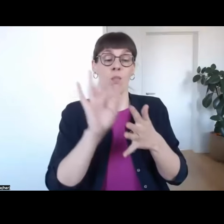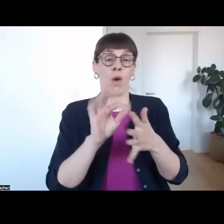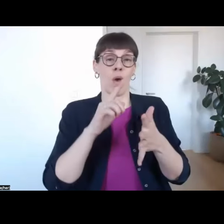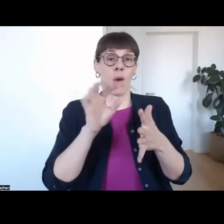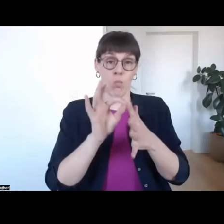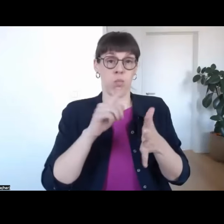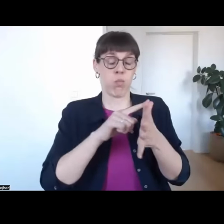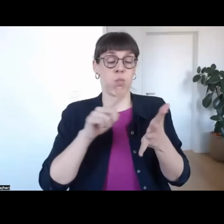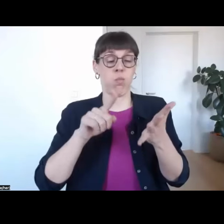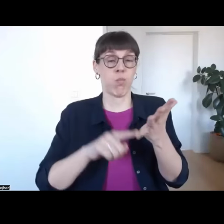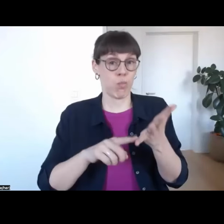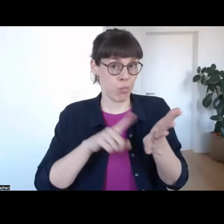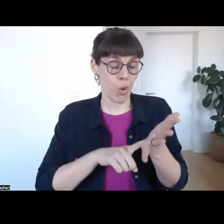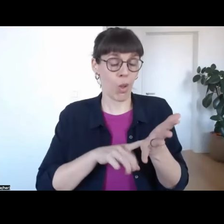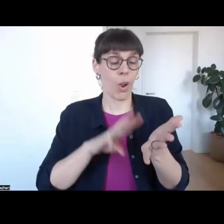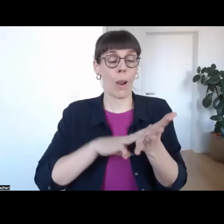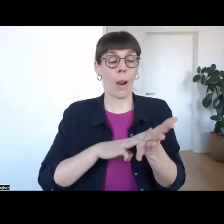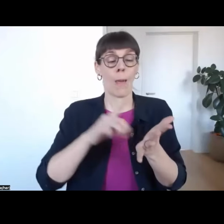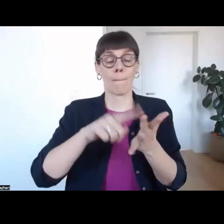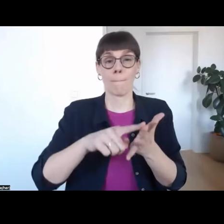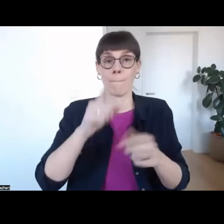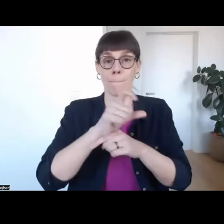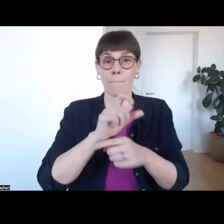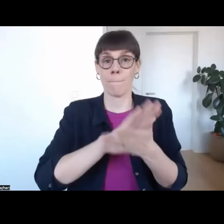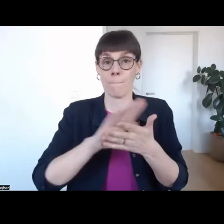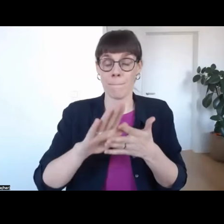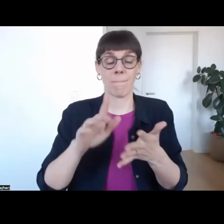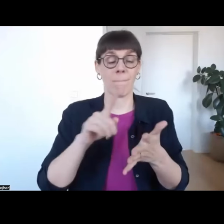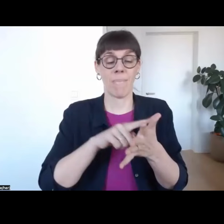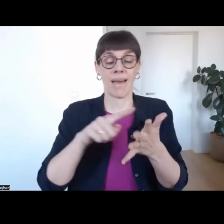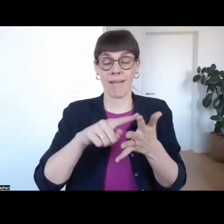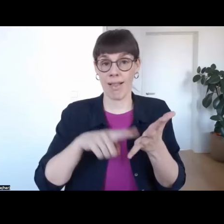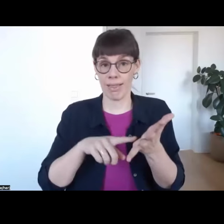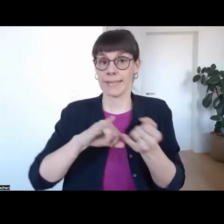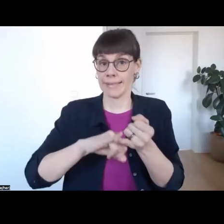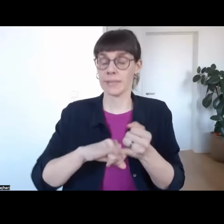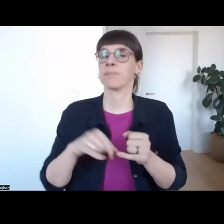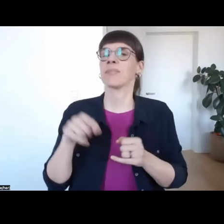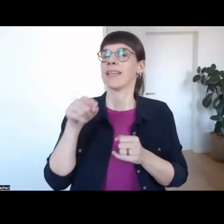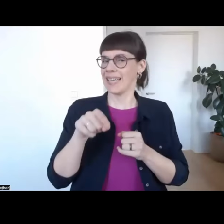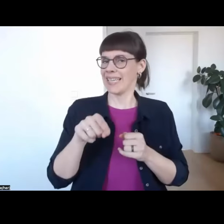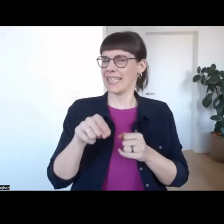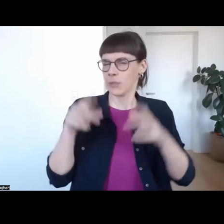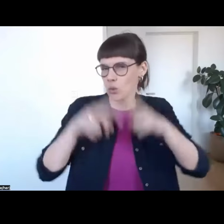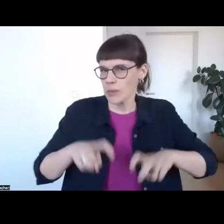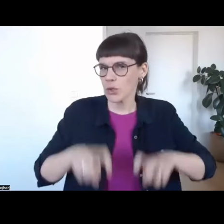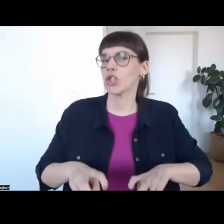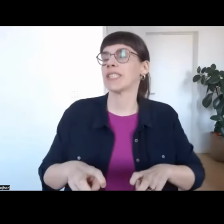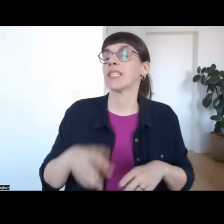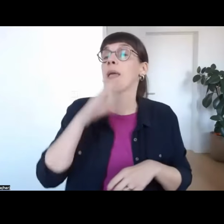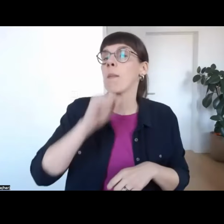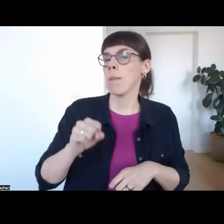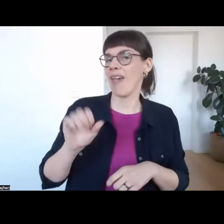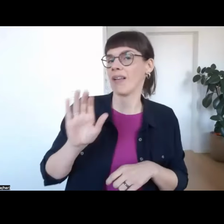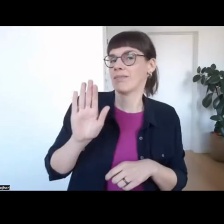research from Paul Michaels,